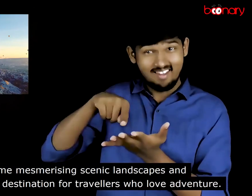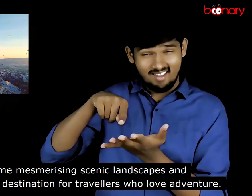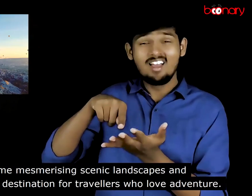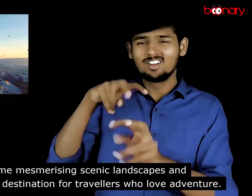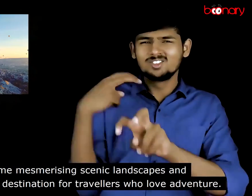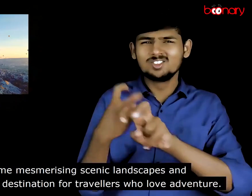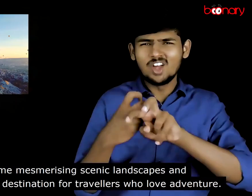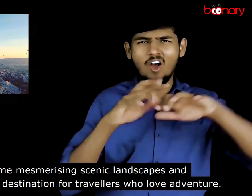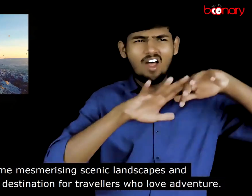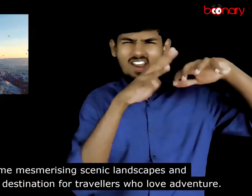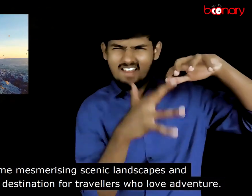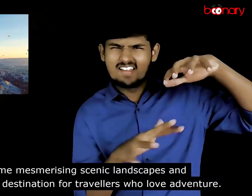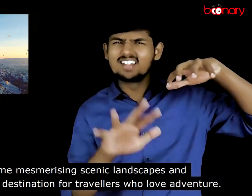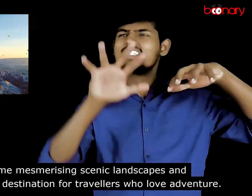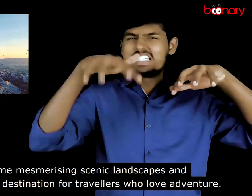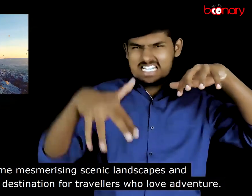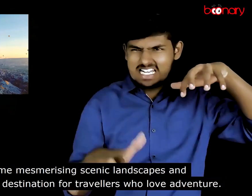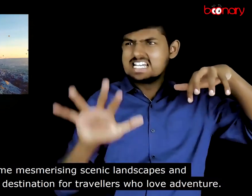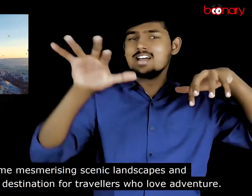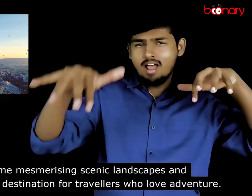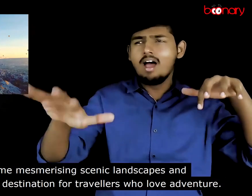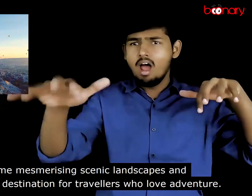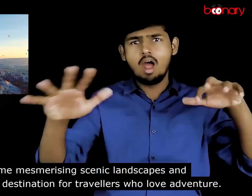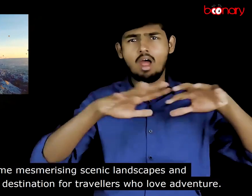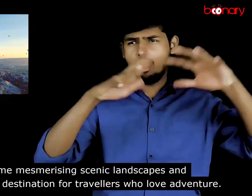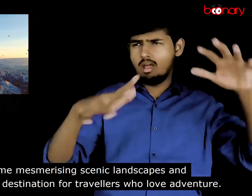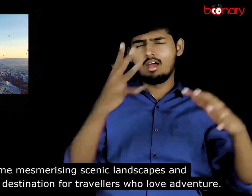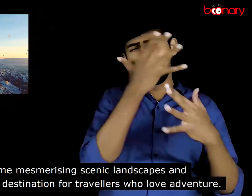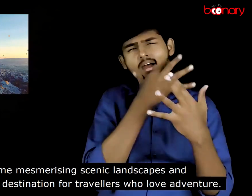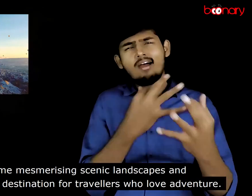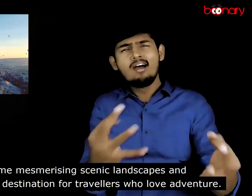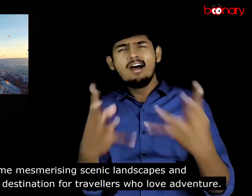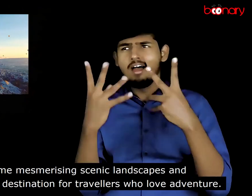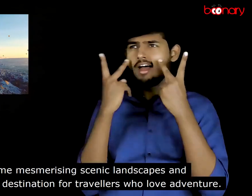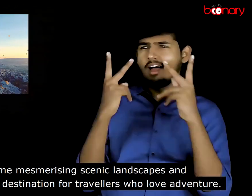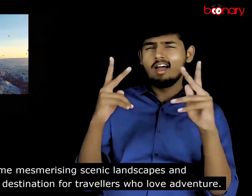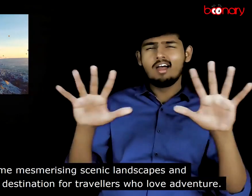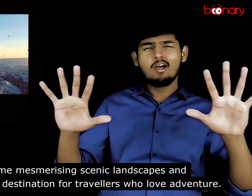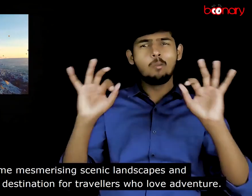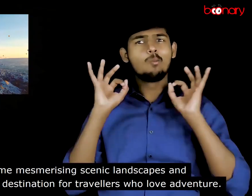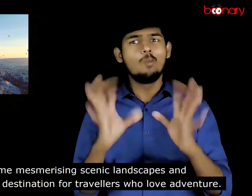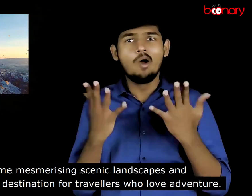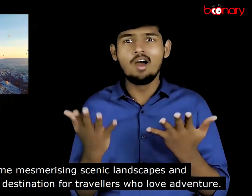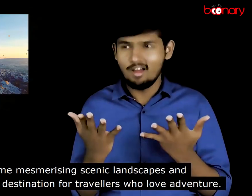has some mesmerizing scenic landscapes and is an